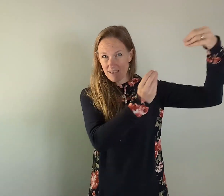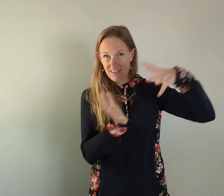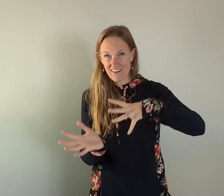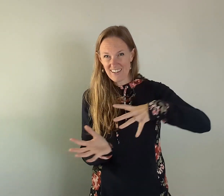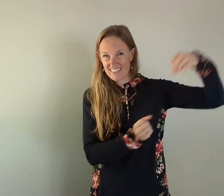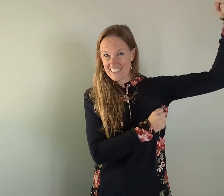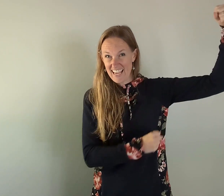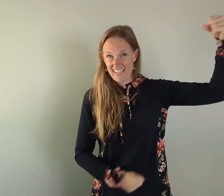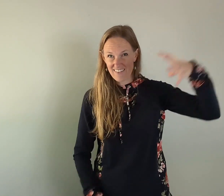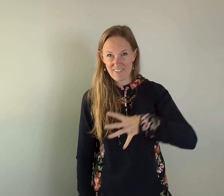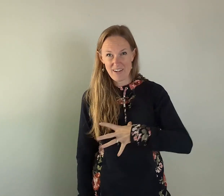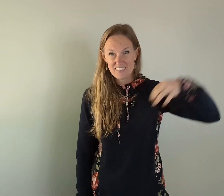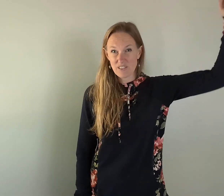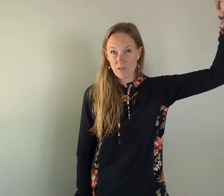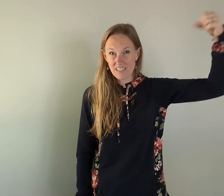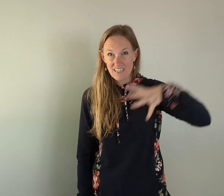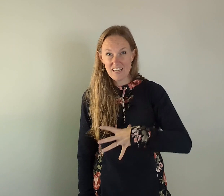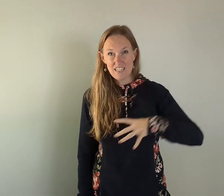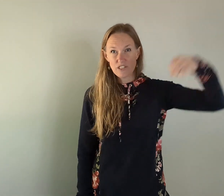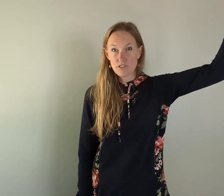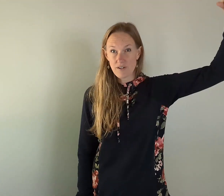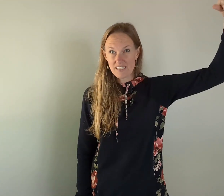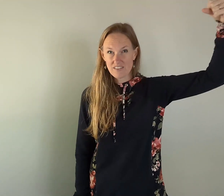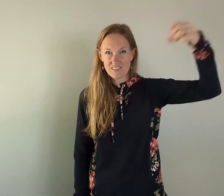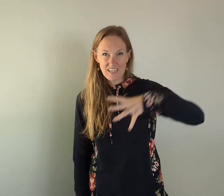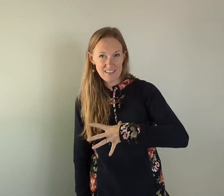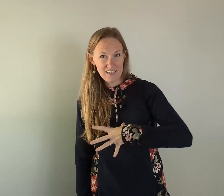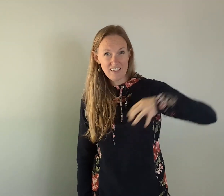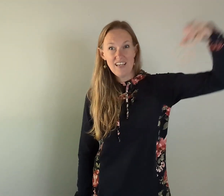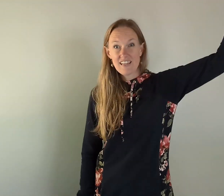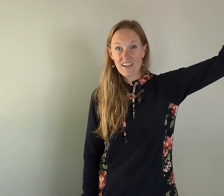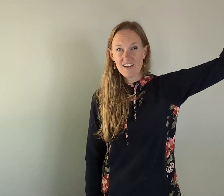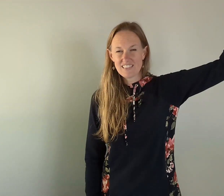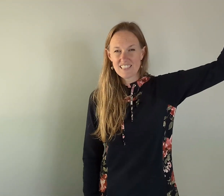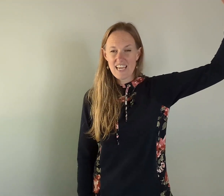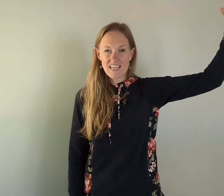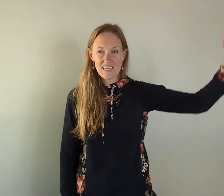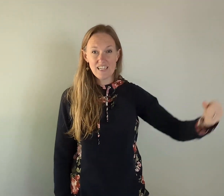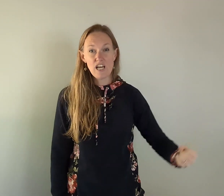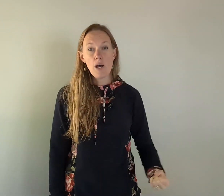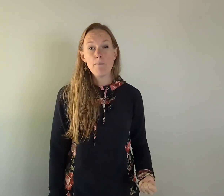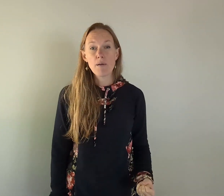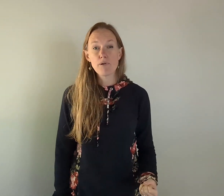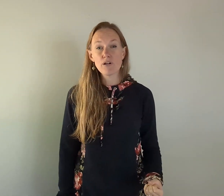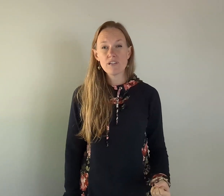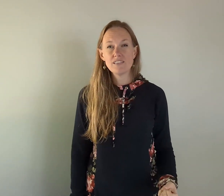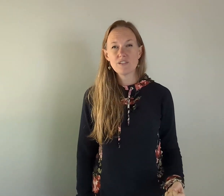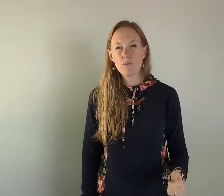something that God has taken from us. So we're going to do a directional sign then, that God has taken my burdens